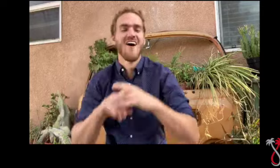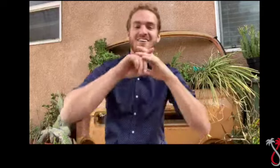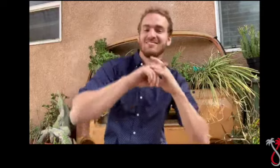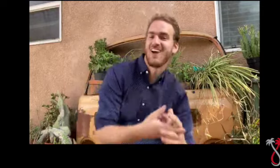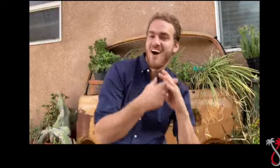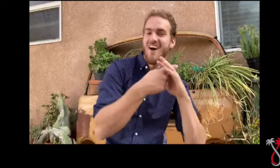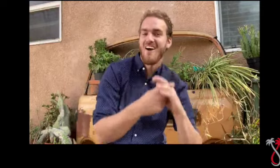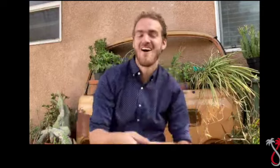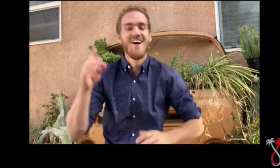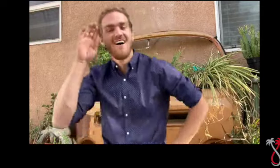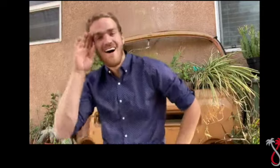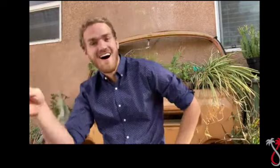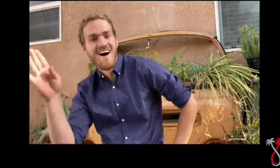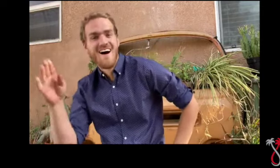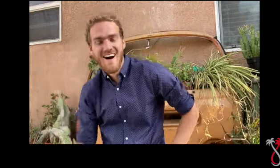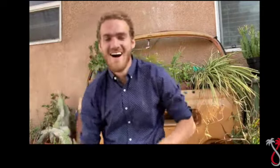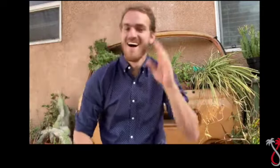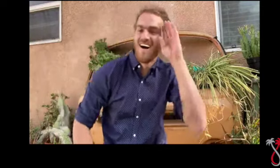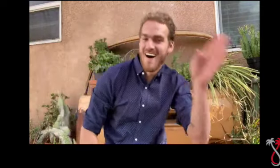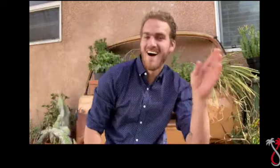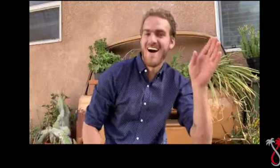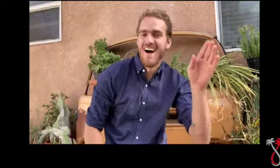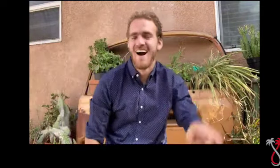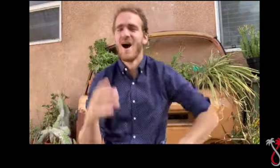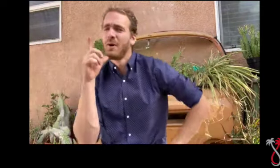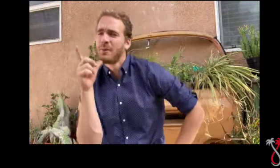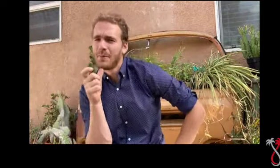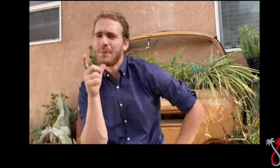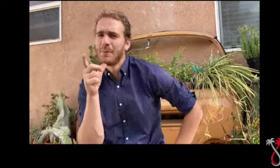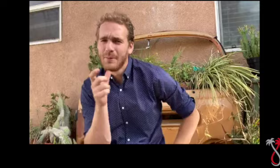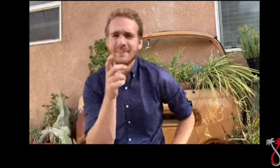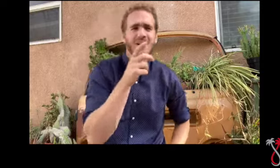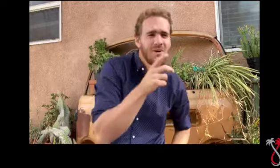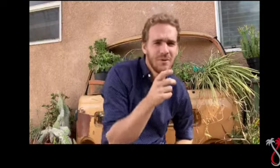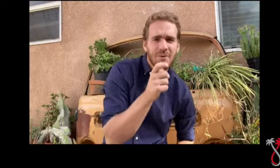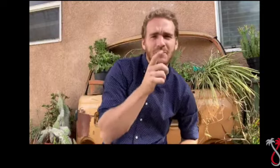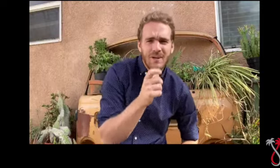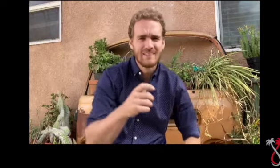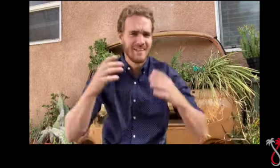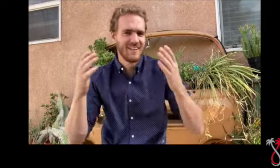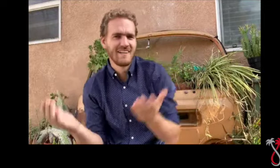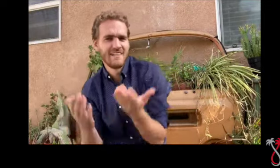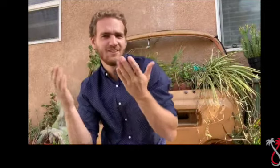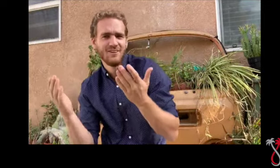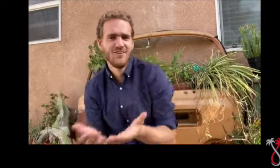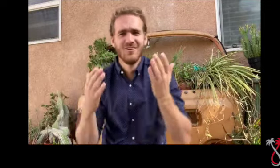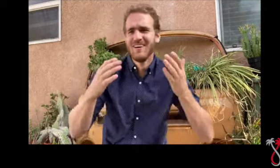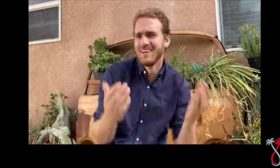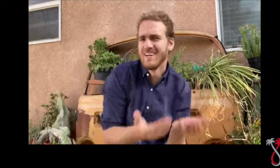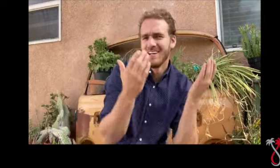starting. Hello, hello. Who? Who's here?